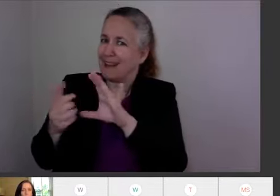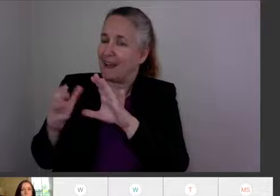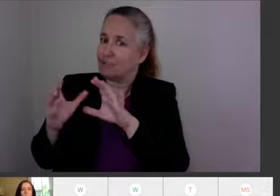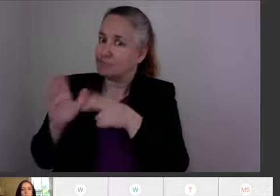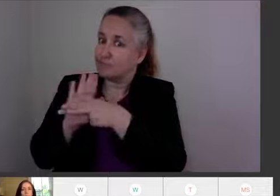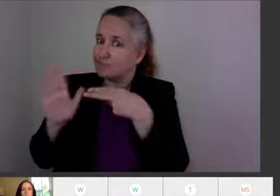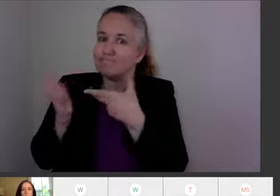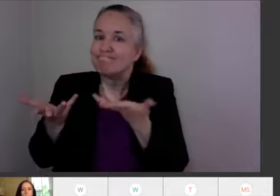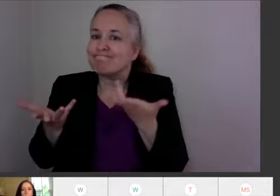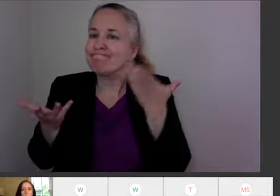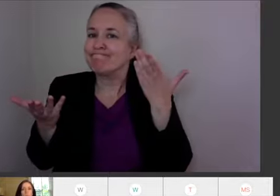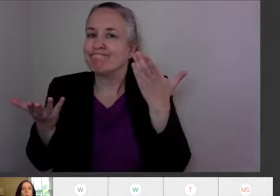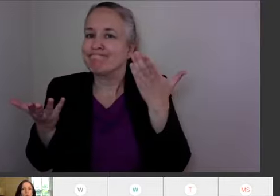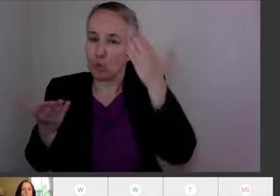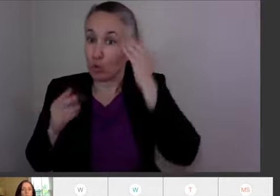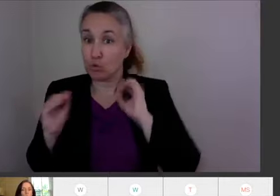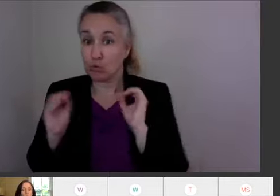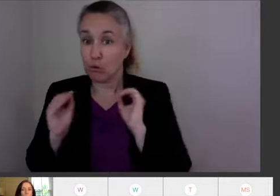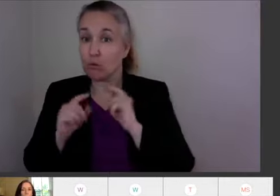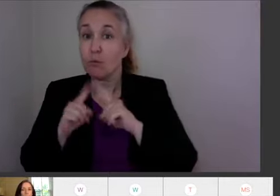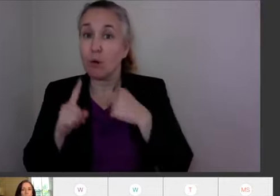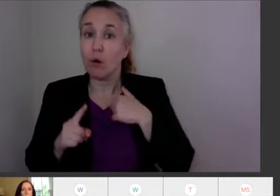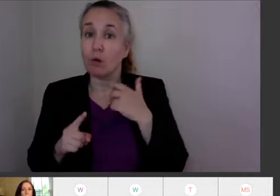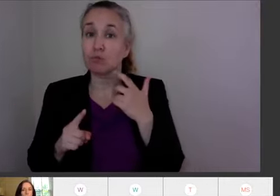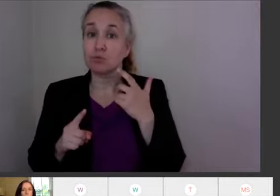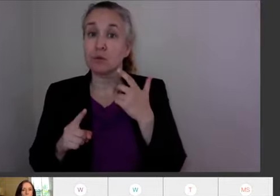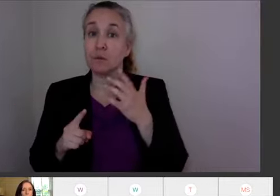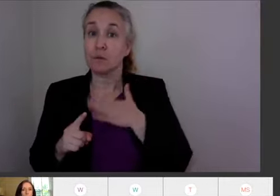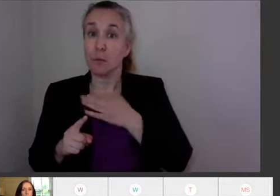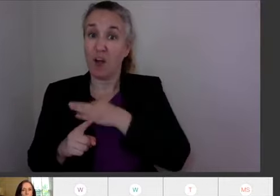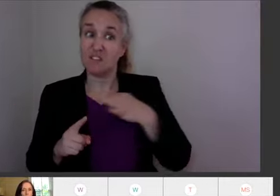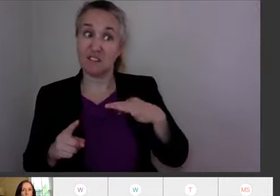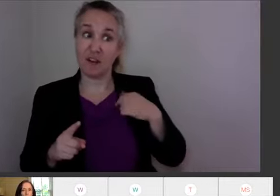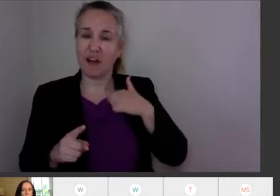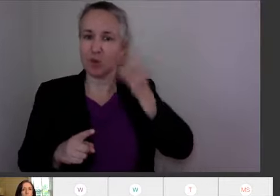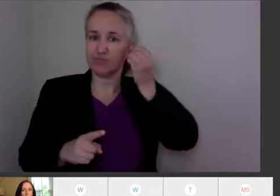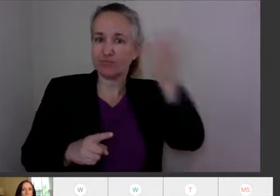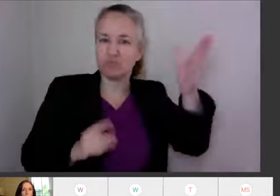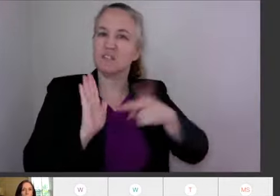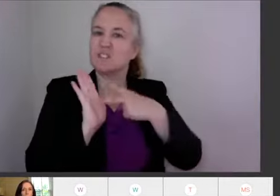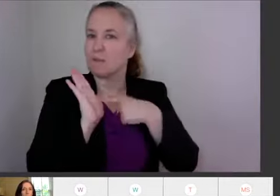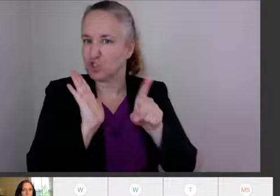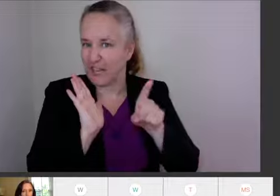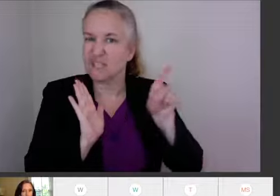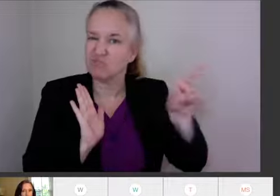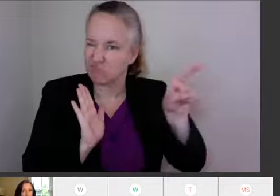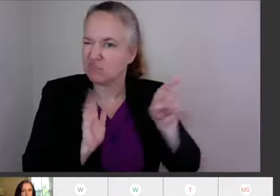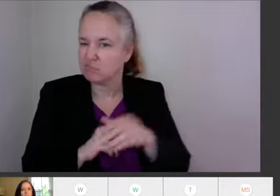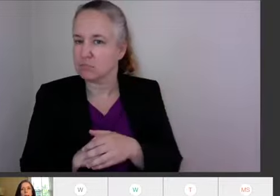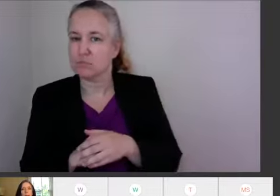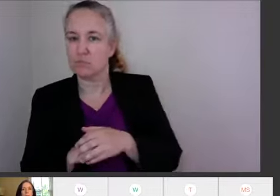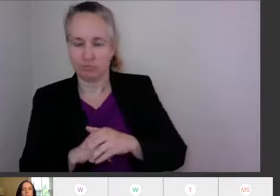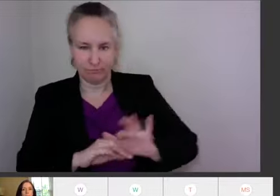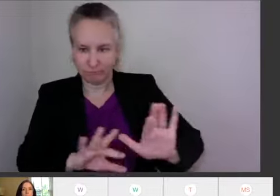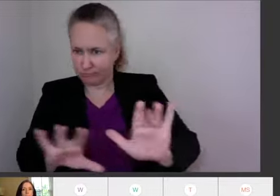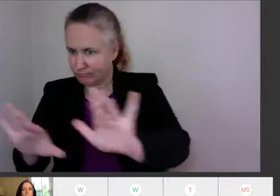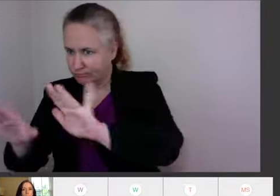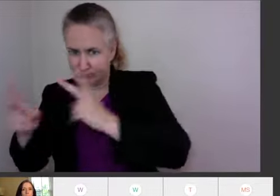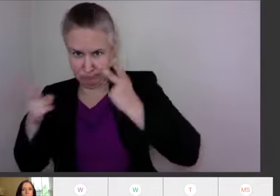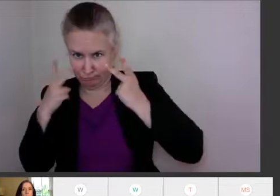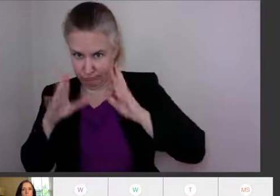category. But I will direct my staff to just double check that that is the case.